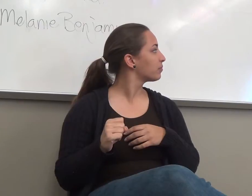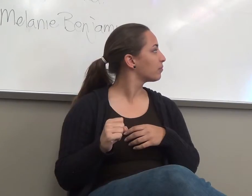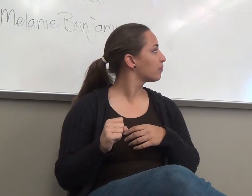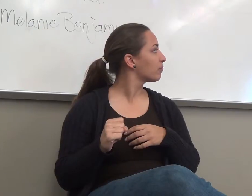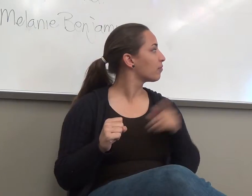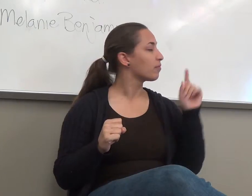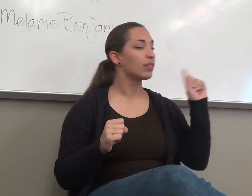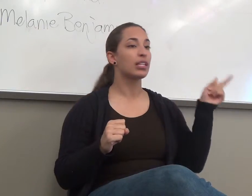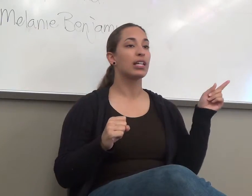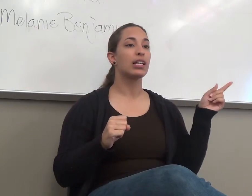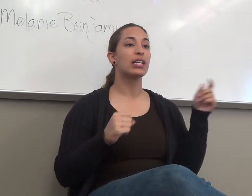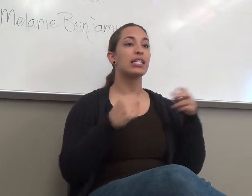states the main event.